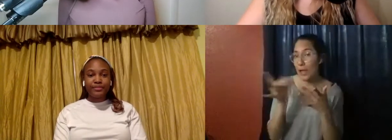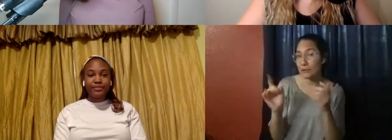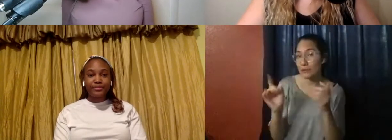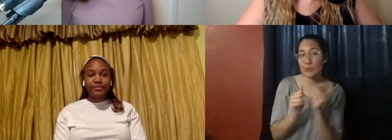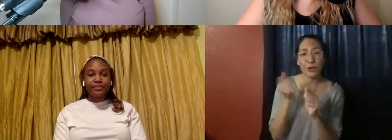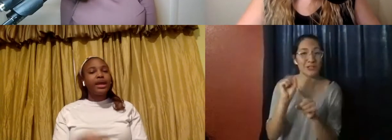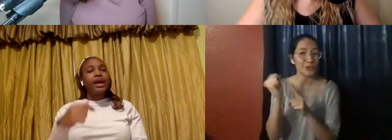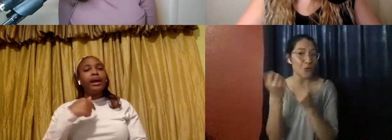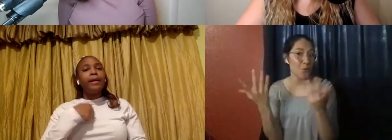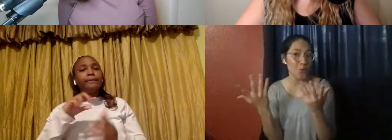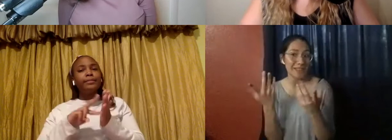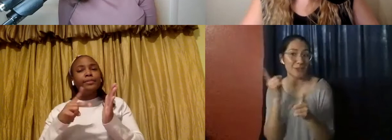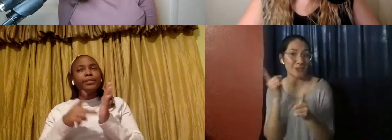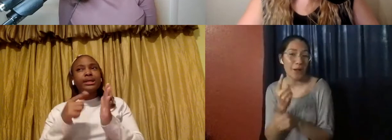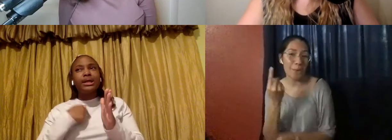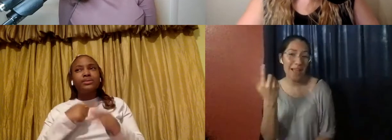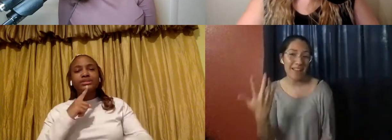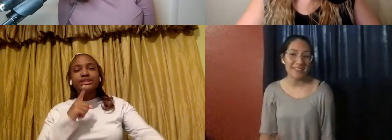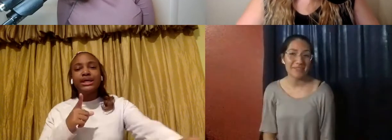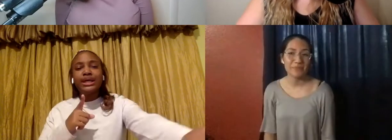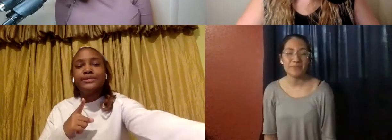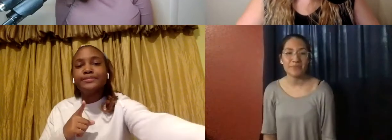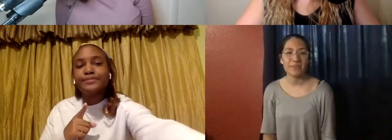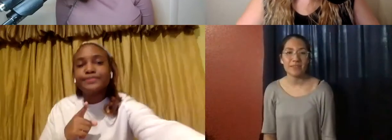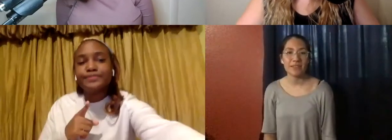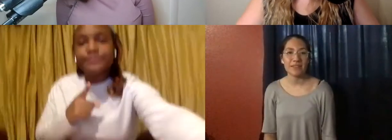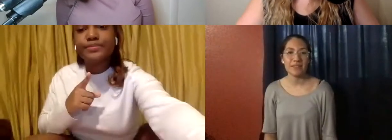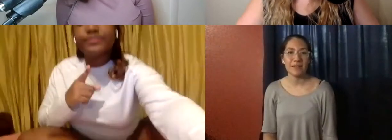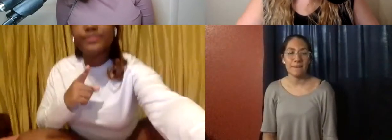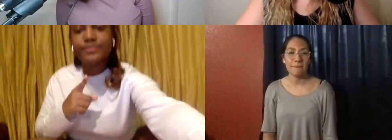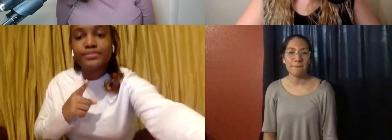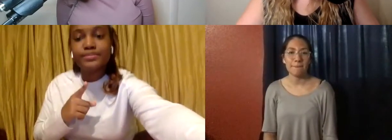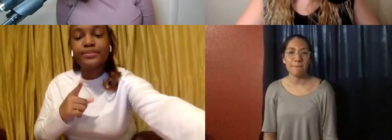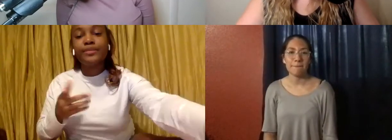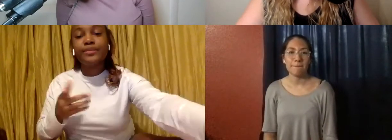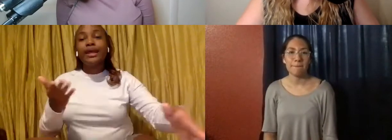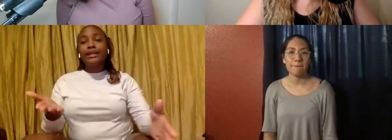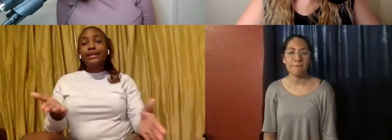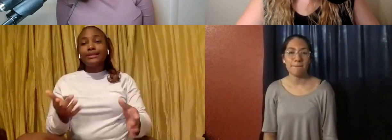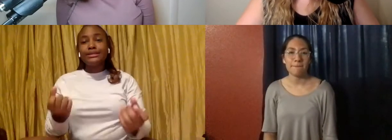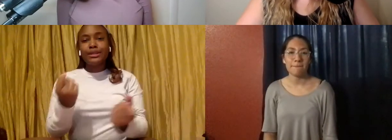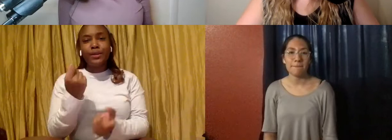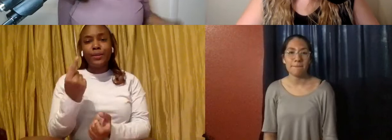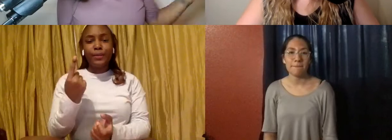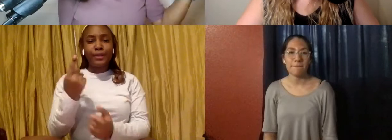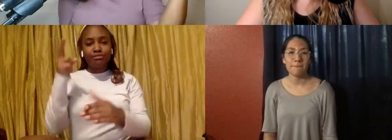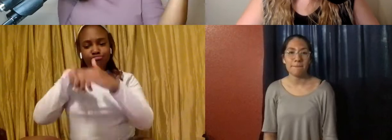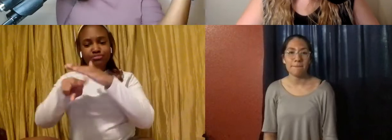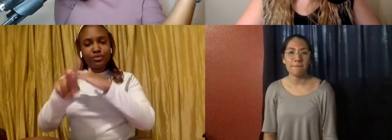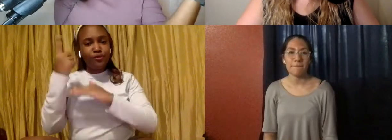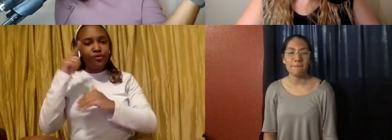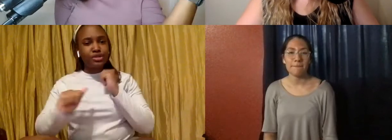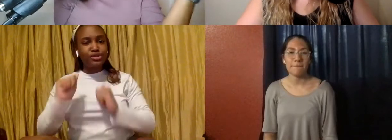I mean, I will say, and this kind of, you know, again, foreshadowing for this show, I will say that